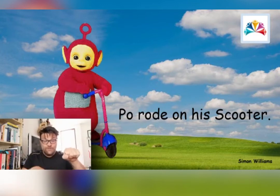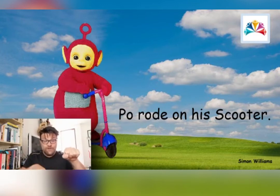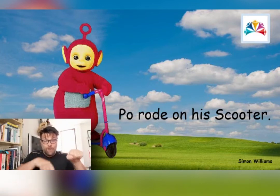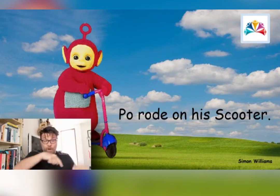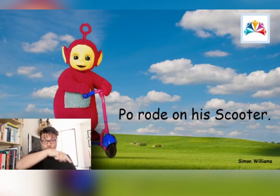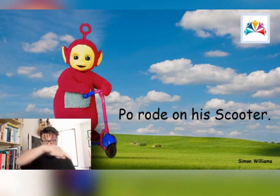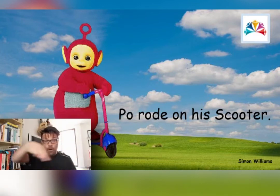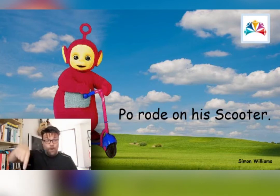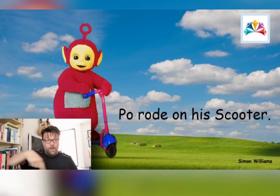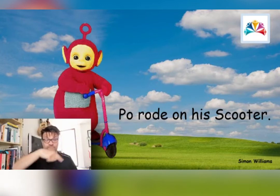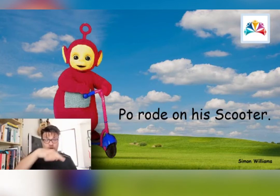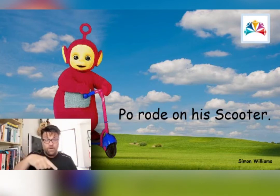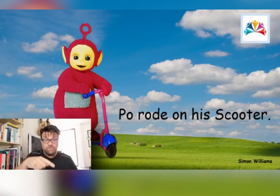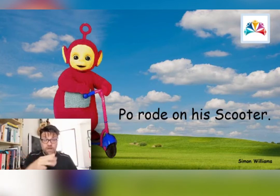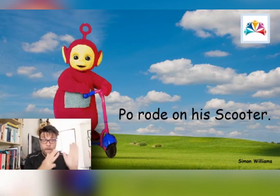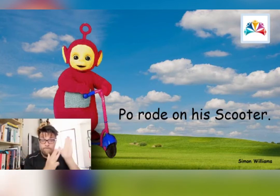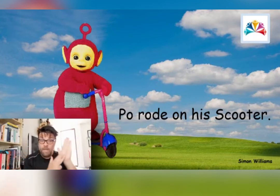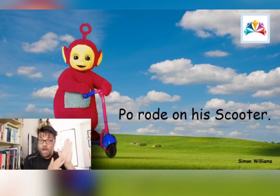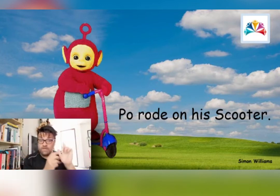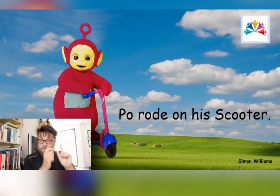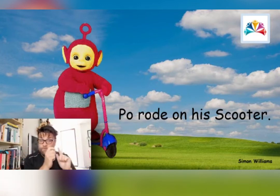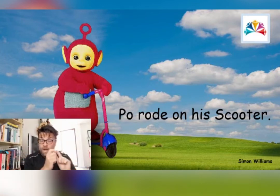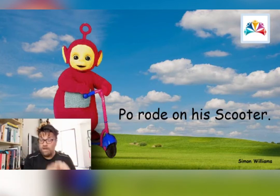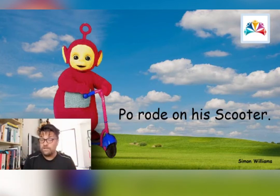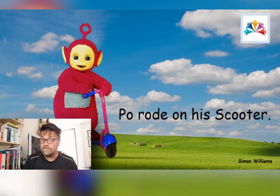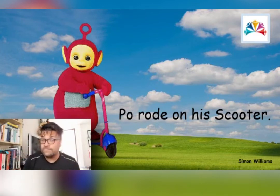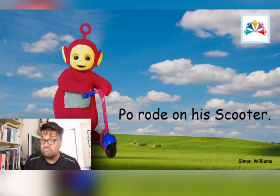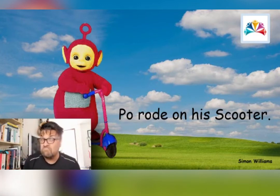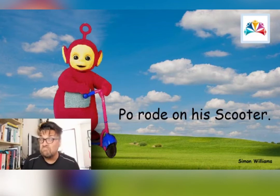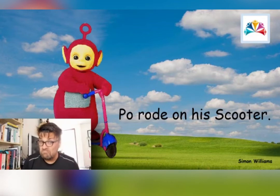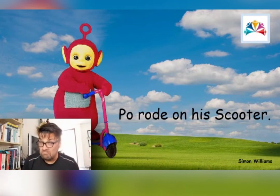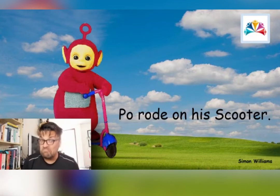scooter all around Margam Park.